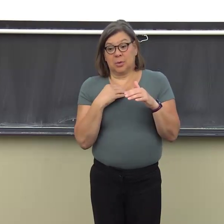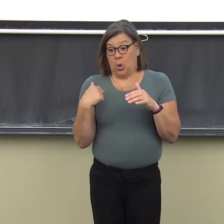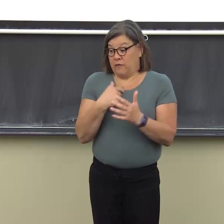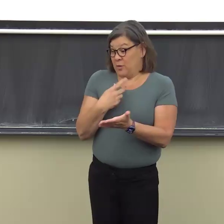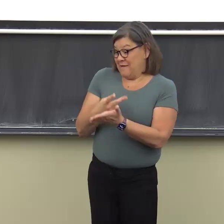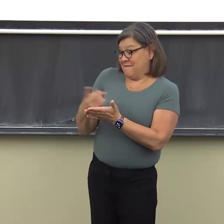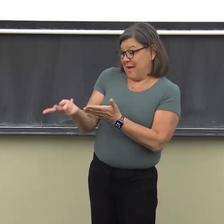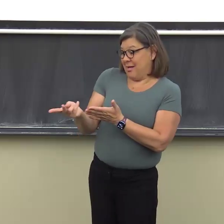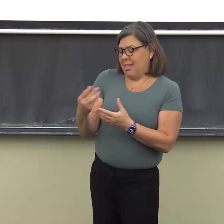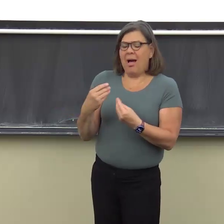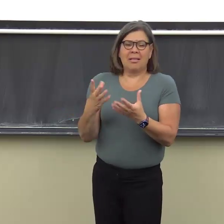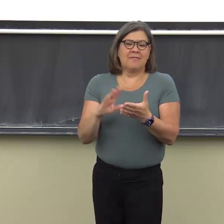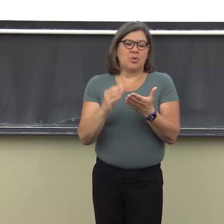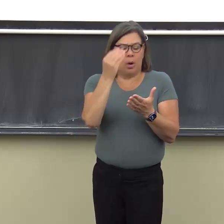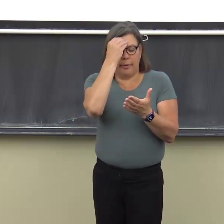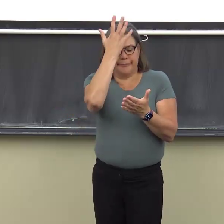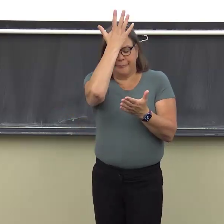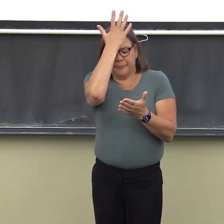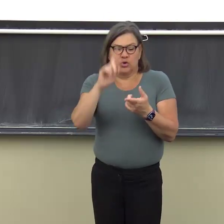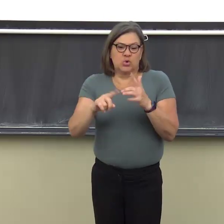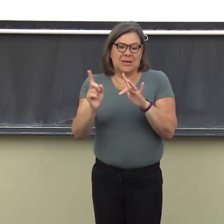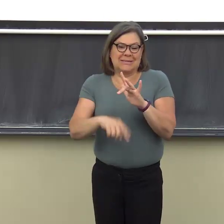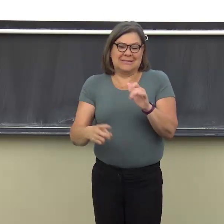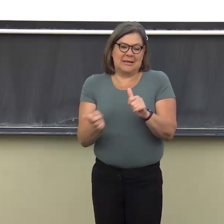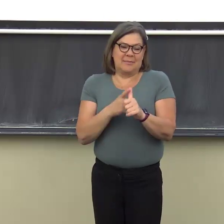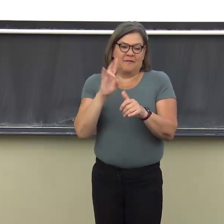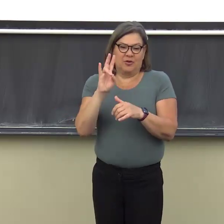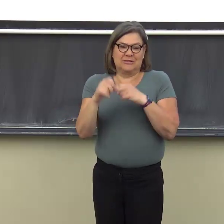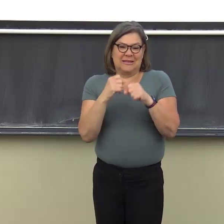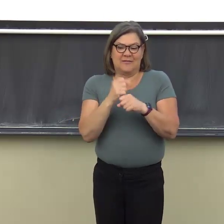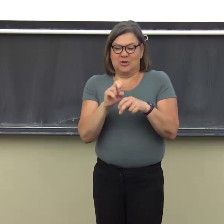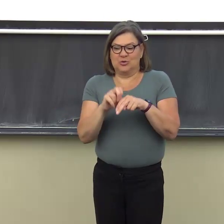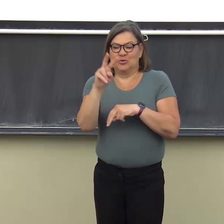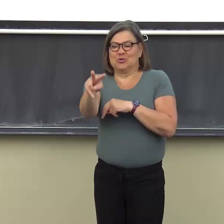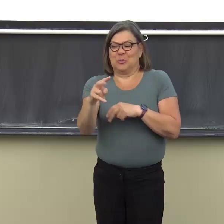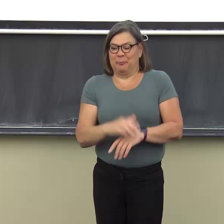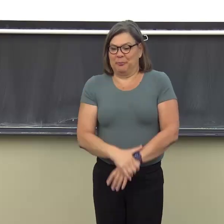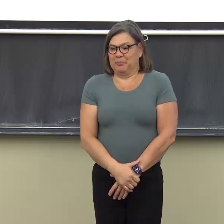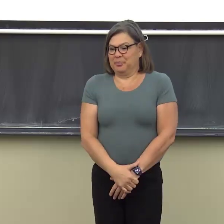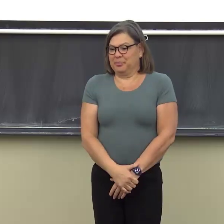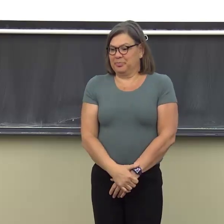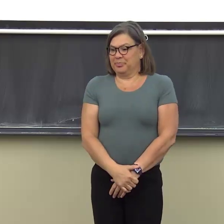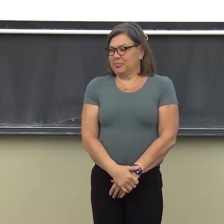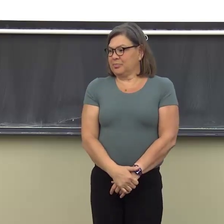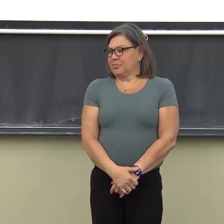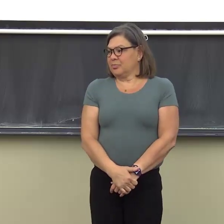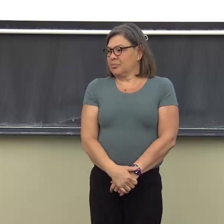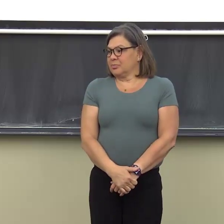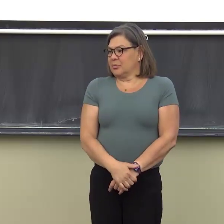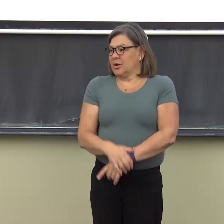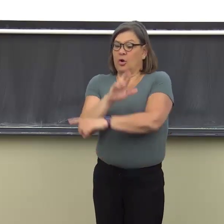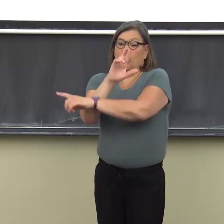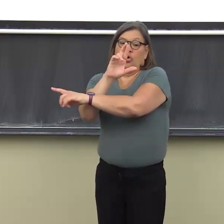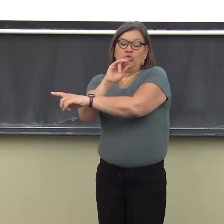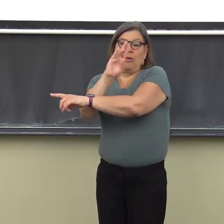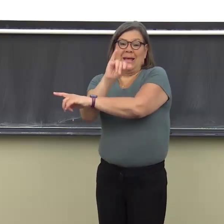fail, I'd love to give you all our lessons learned so we can skip the first 7 years and jump right ahead to the next. Well, so how do we find you? Do we just